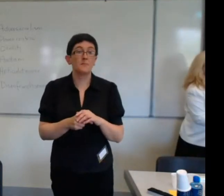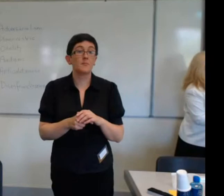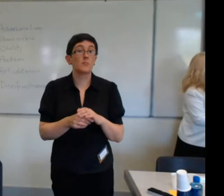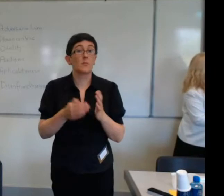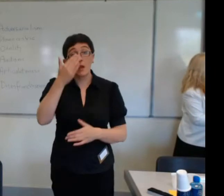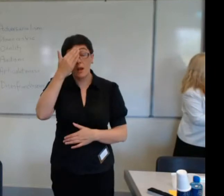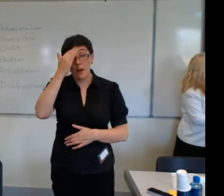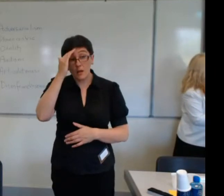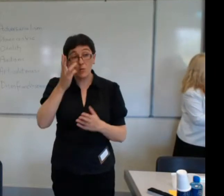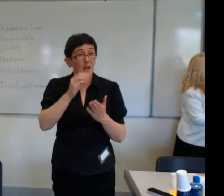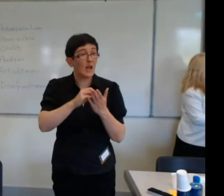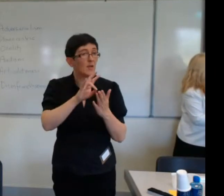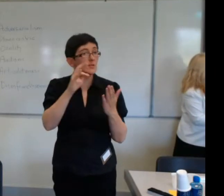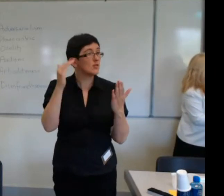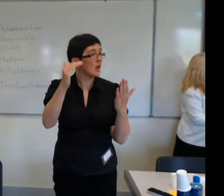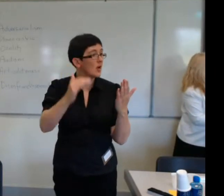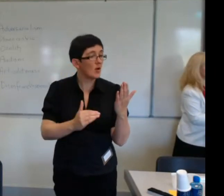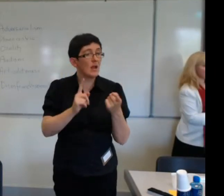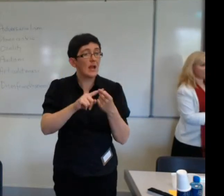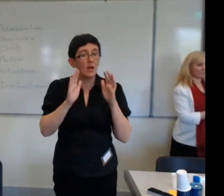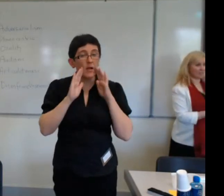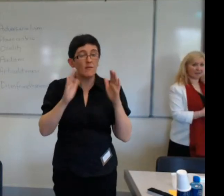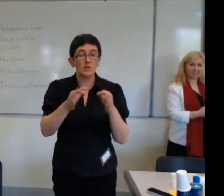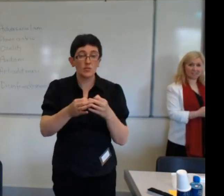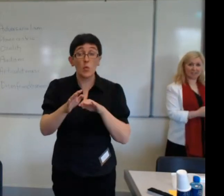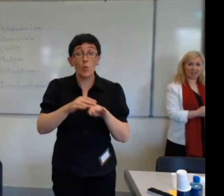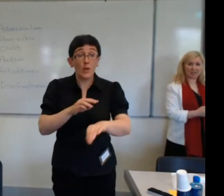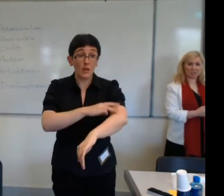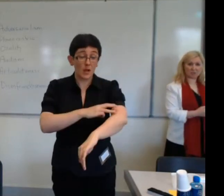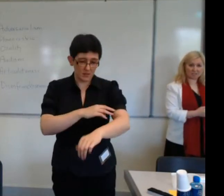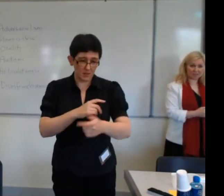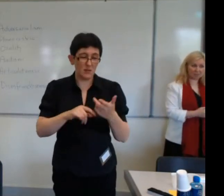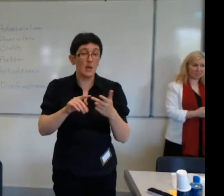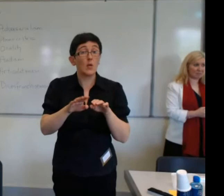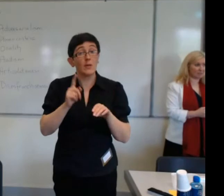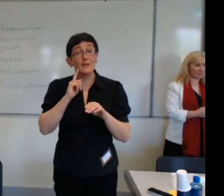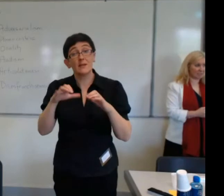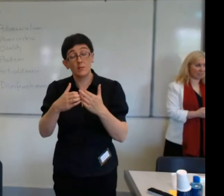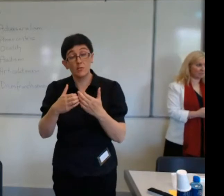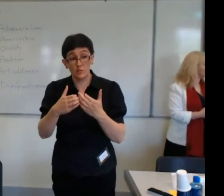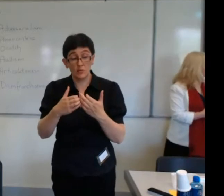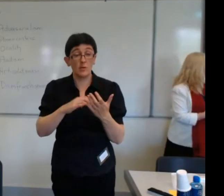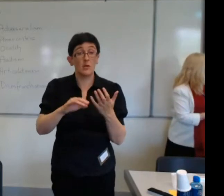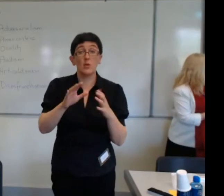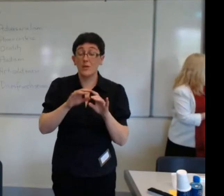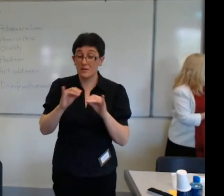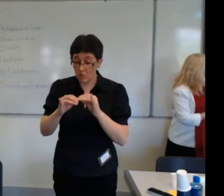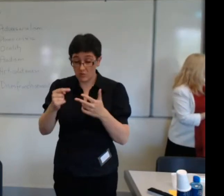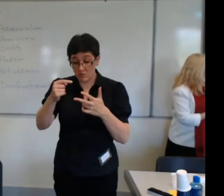have a questionnaire and focus groups with Gardaí and with deaf community members and interpreters. We're following a